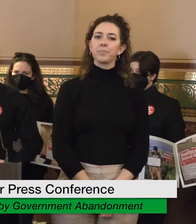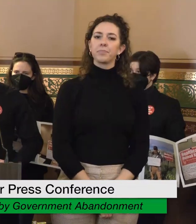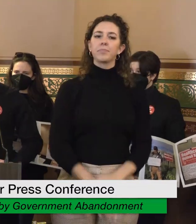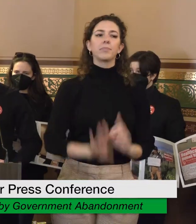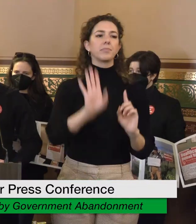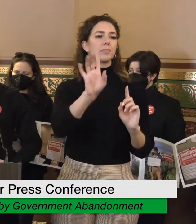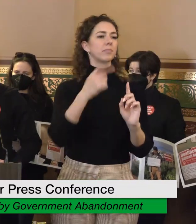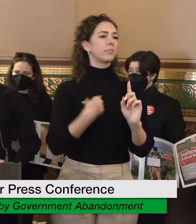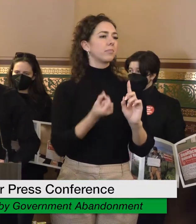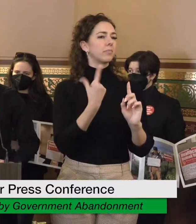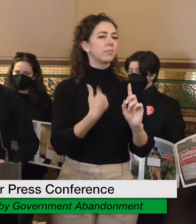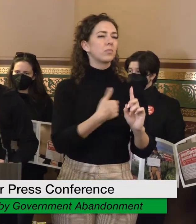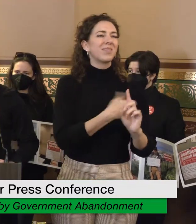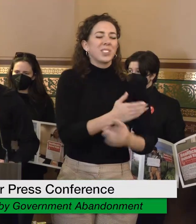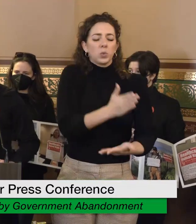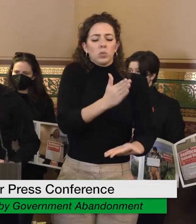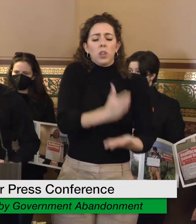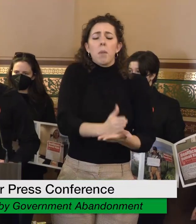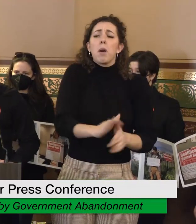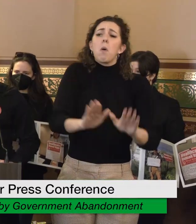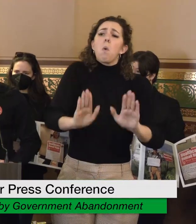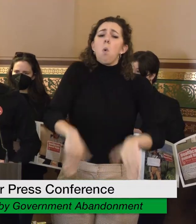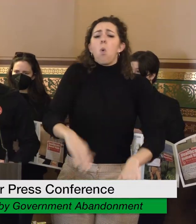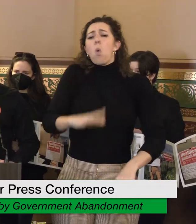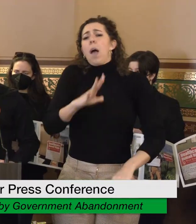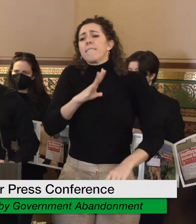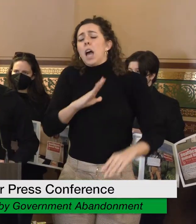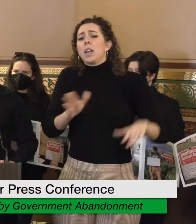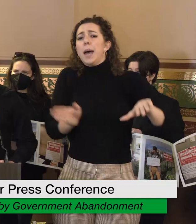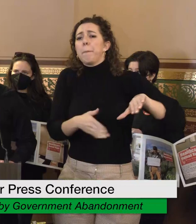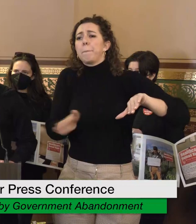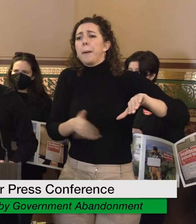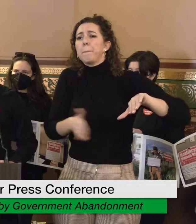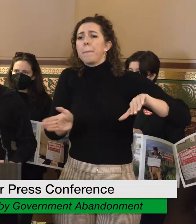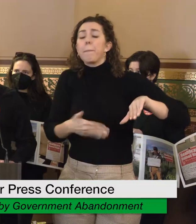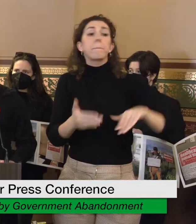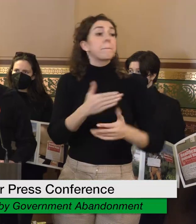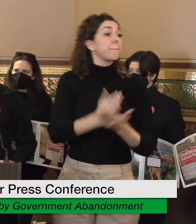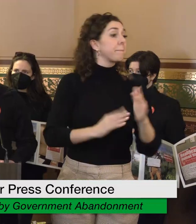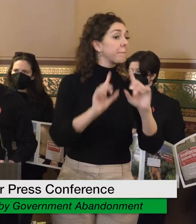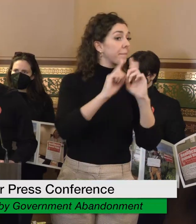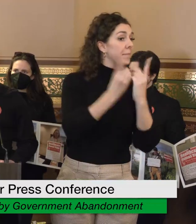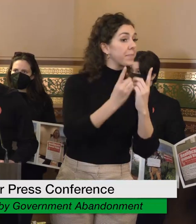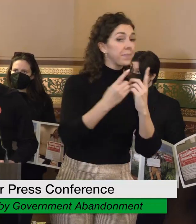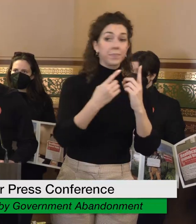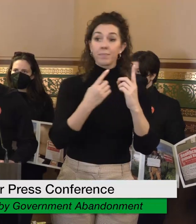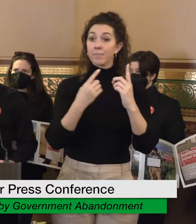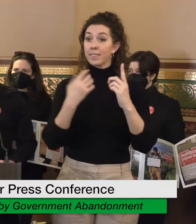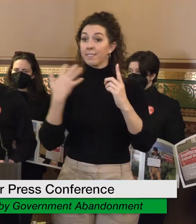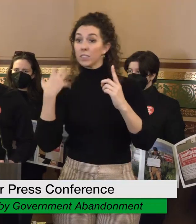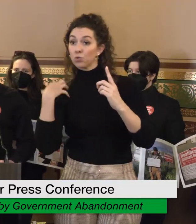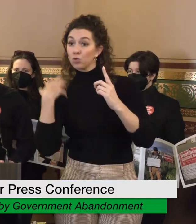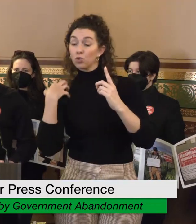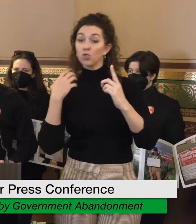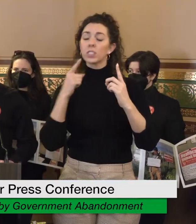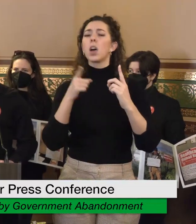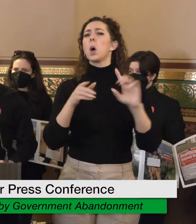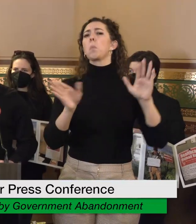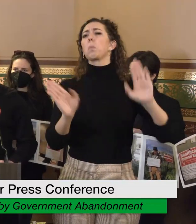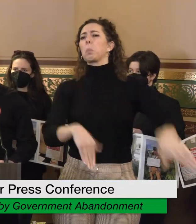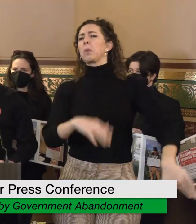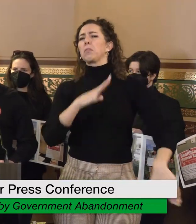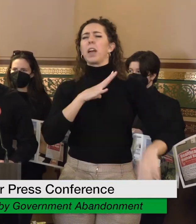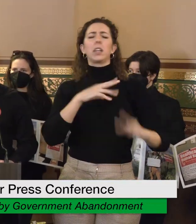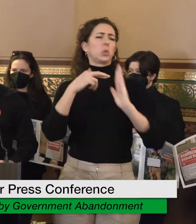We need to stop allowing certain departments and officials to be exempt. We need